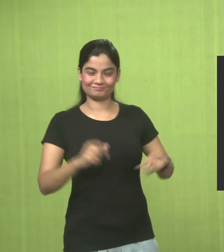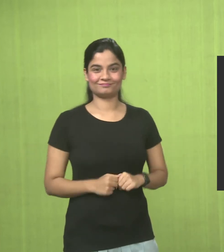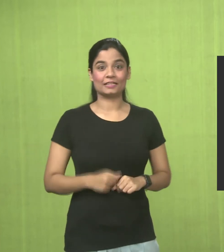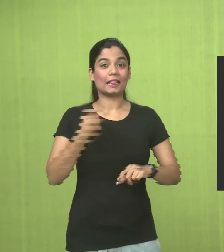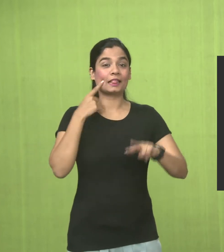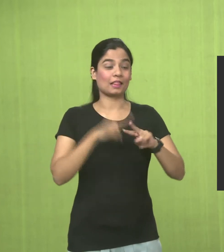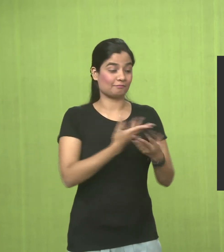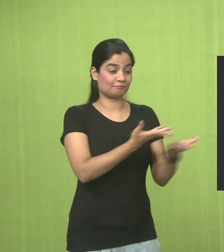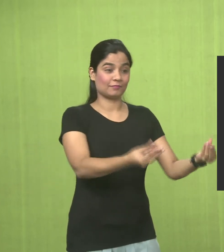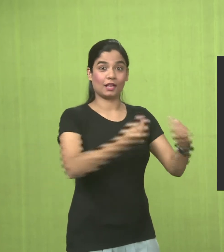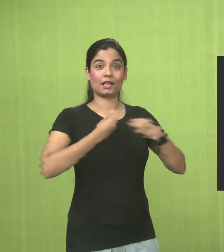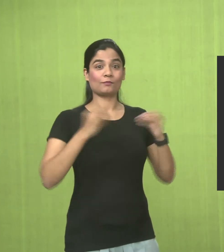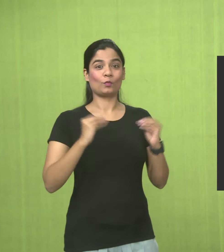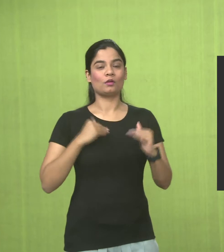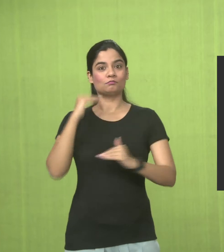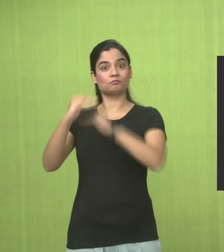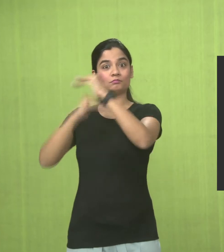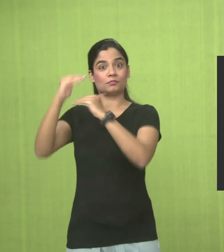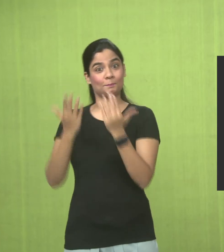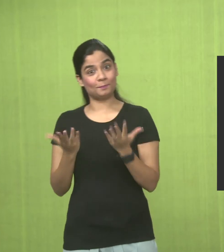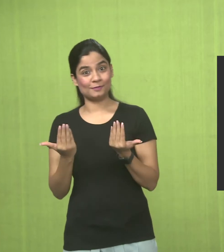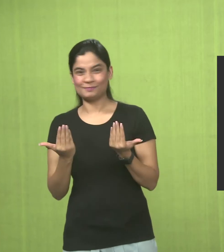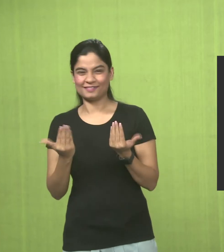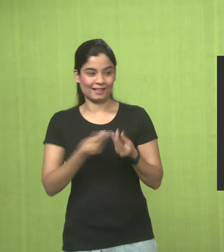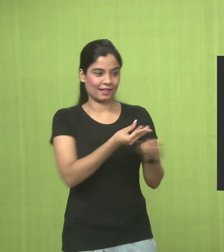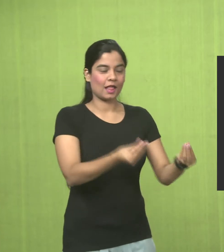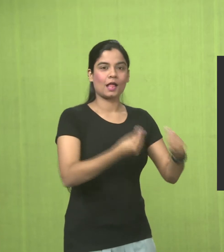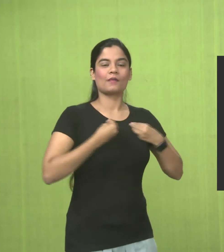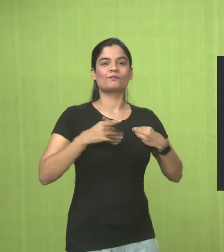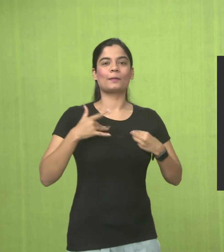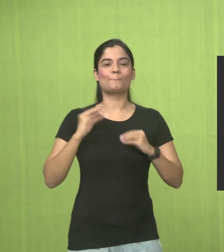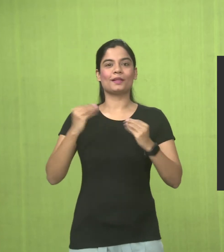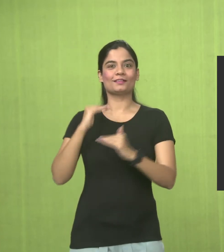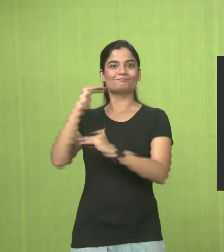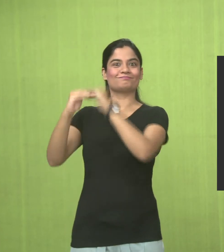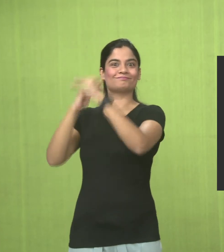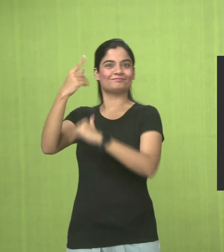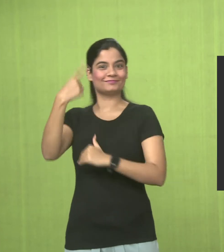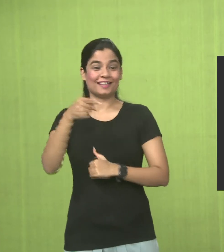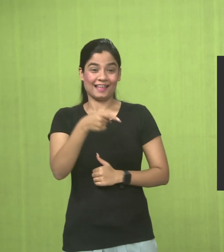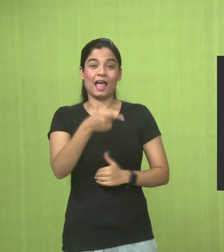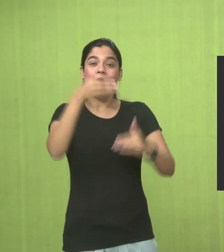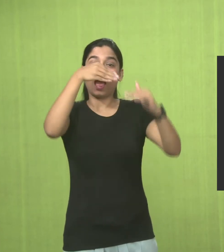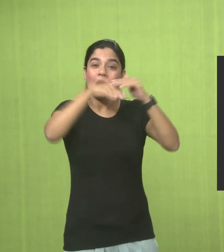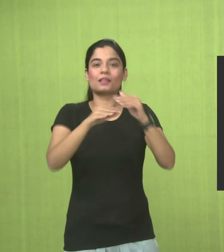eat food and we live in a house. All these things help us in making a happier and a healthier